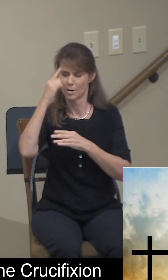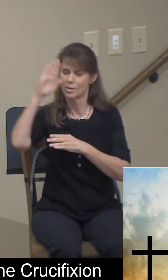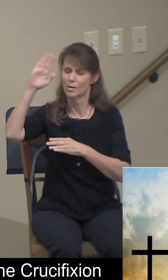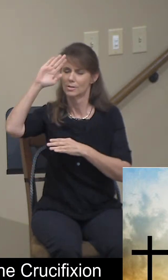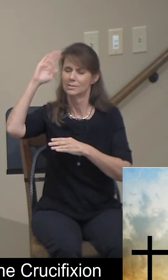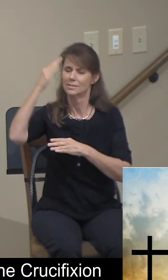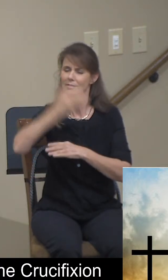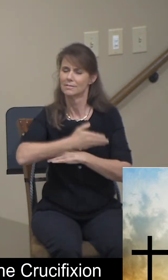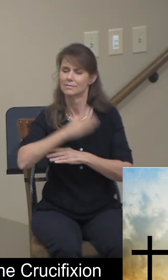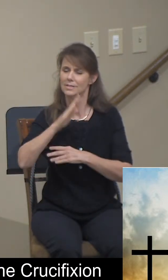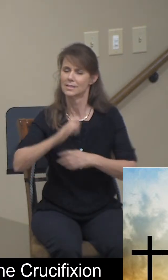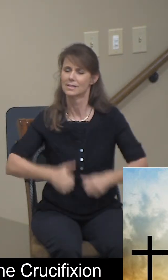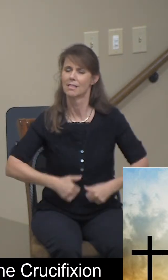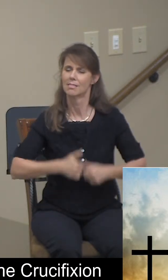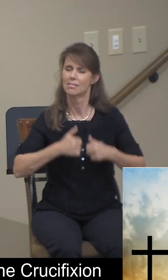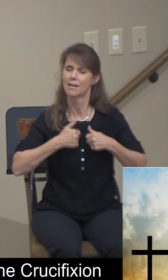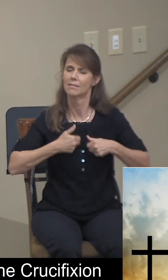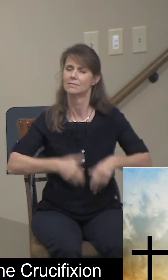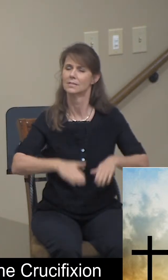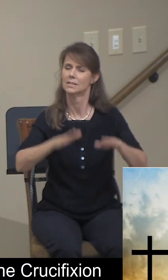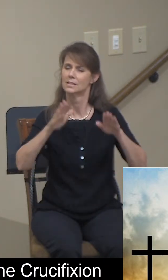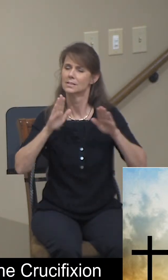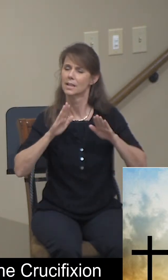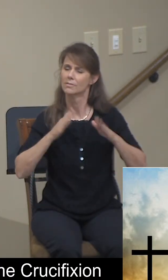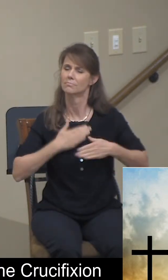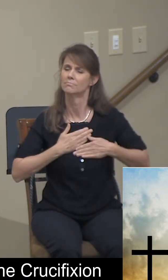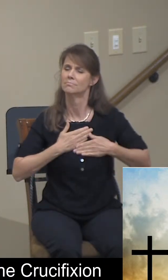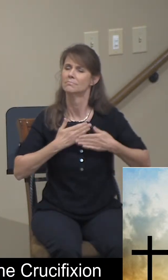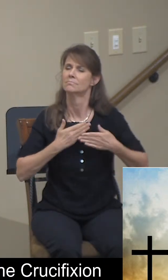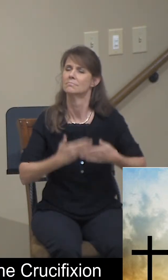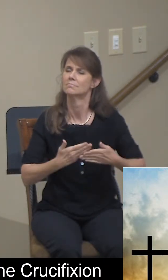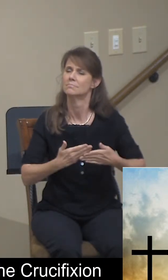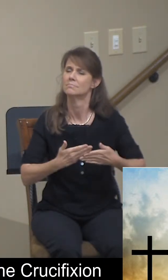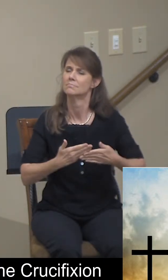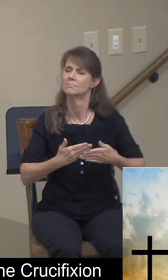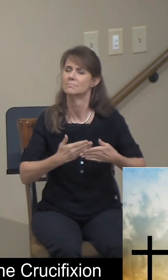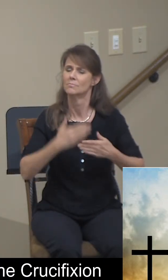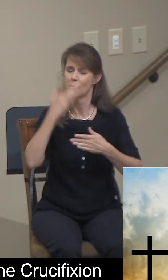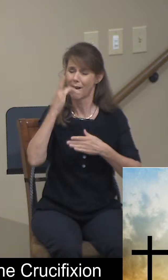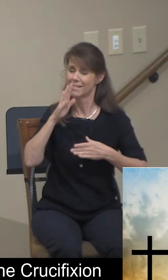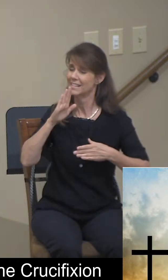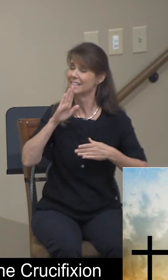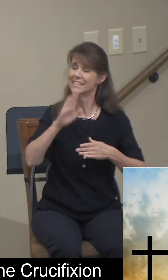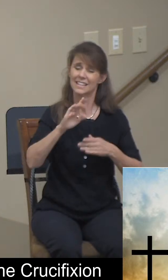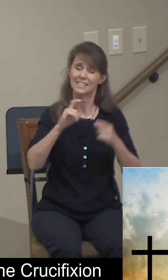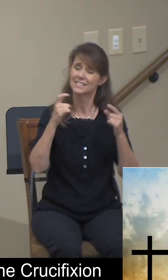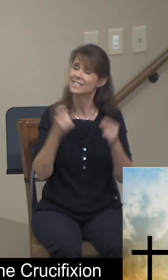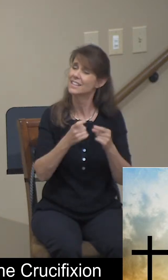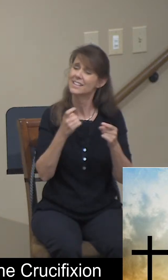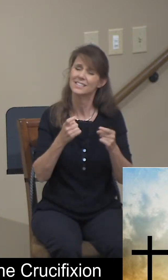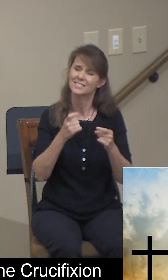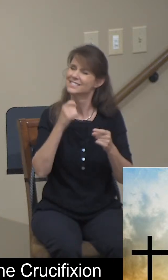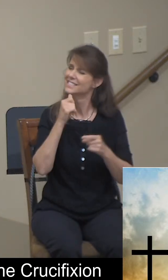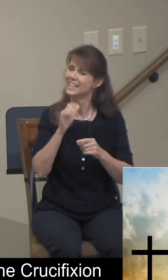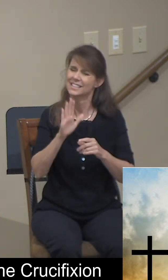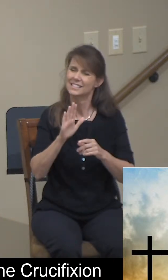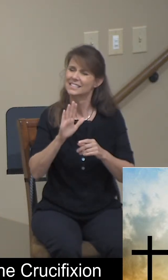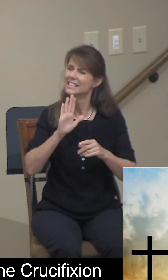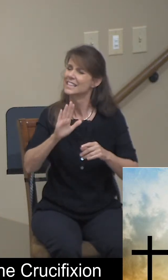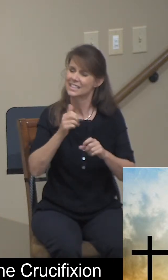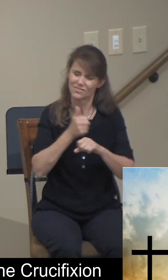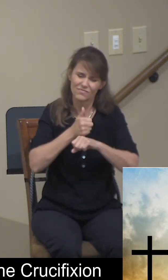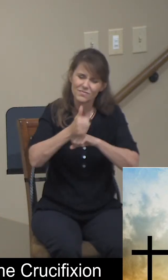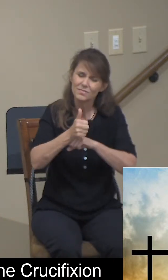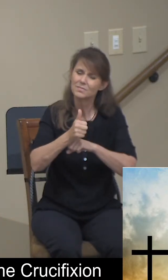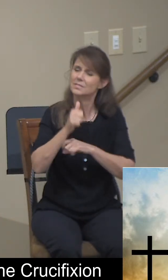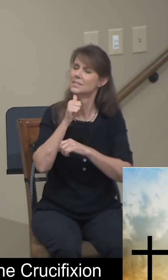Father, we understand that it's not because of his sins, it's not because of his faults that he was placed on that